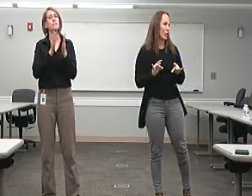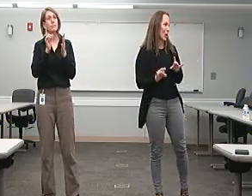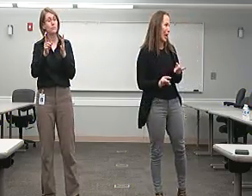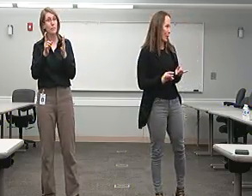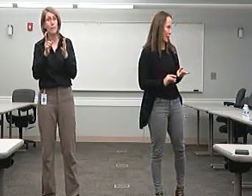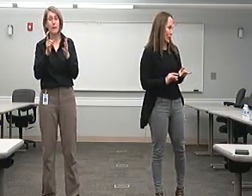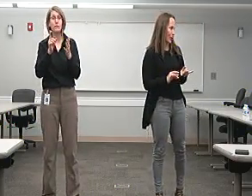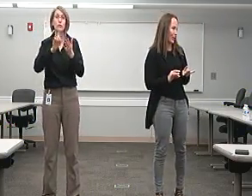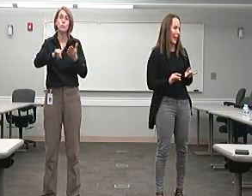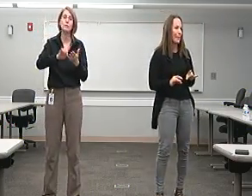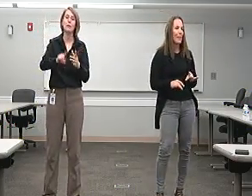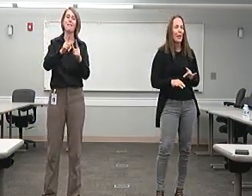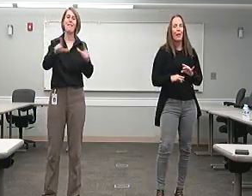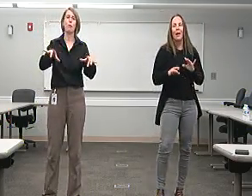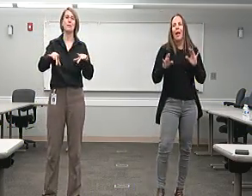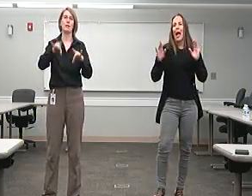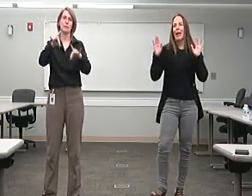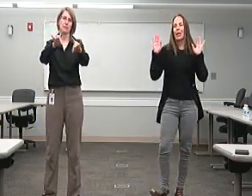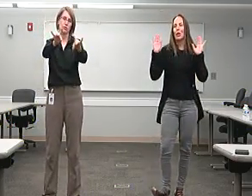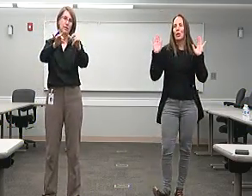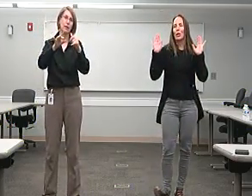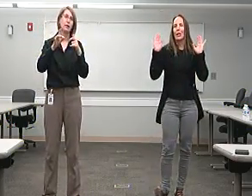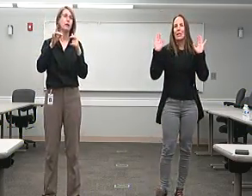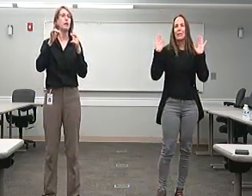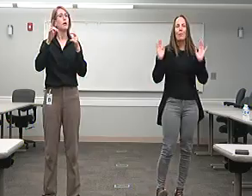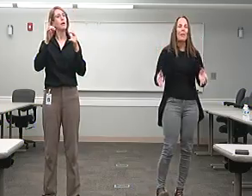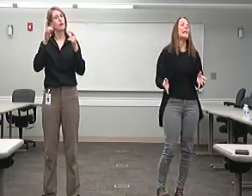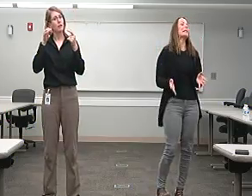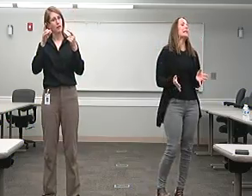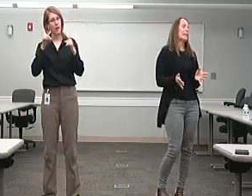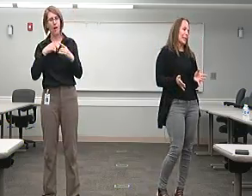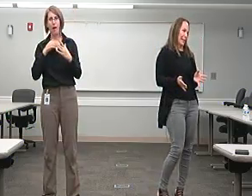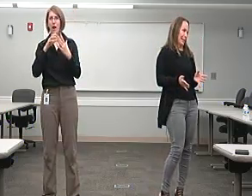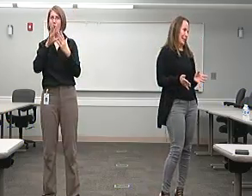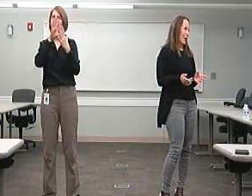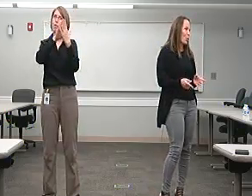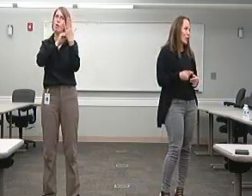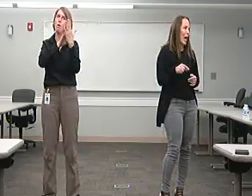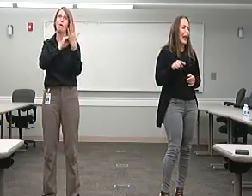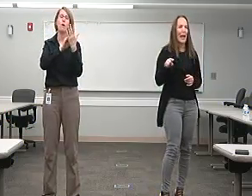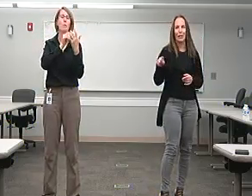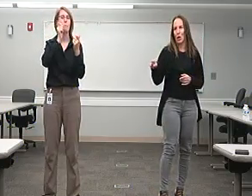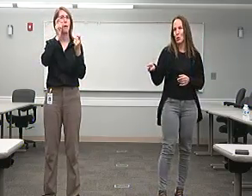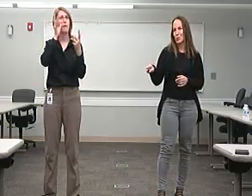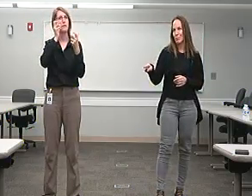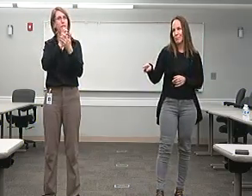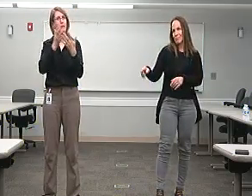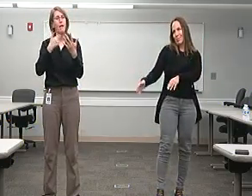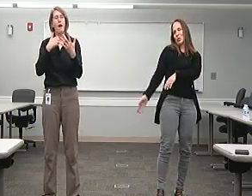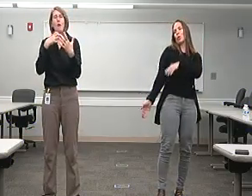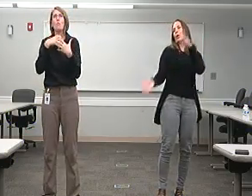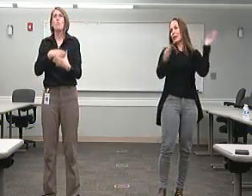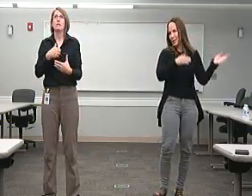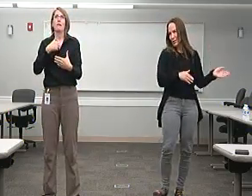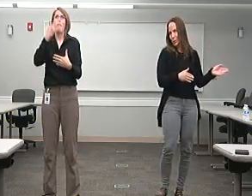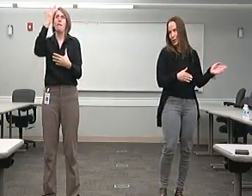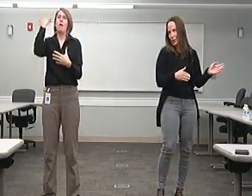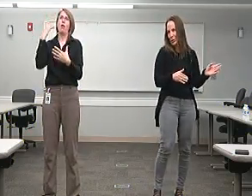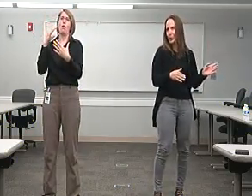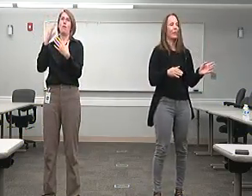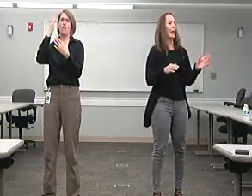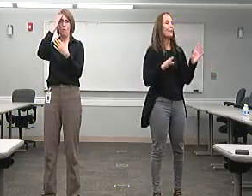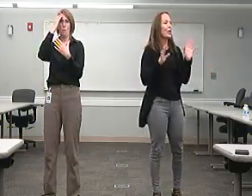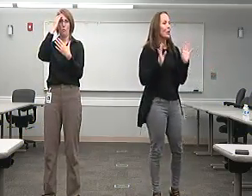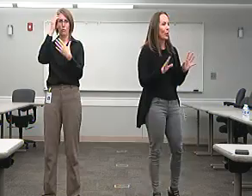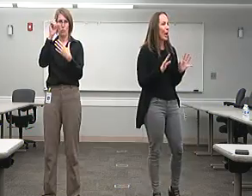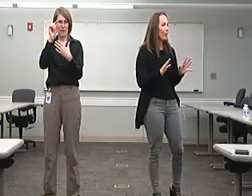okay? And I learned some amazing things that I wish I had known 20 years ago, okay? So a couple of